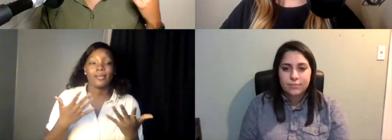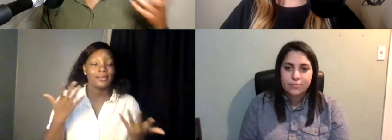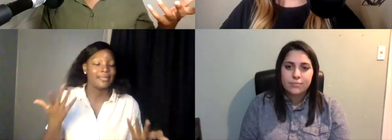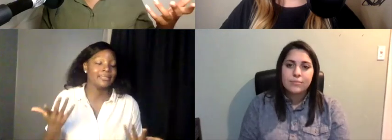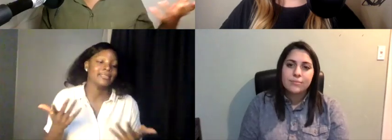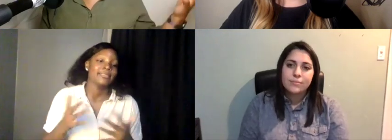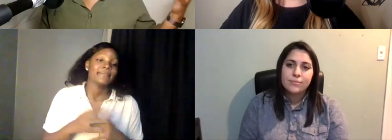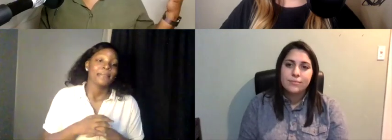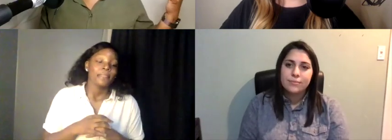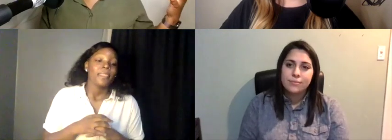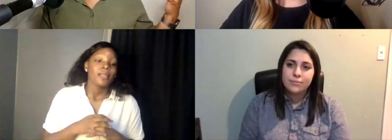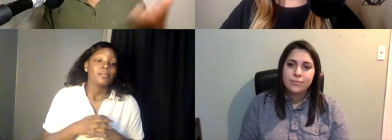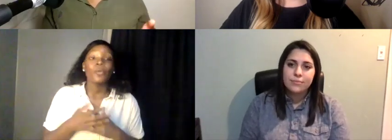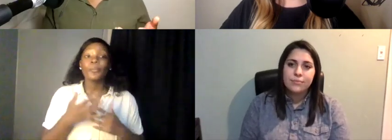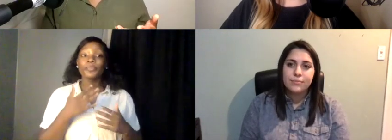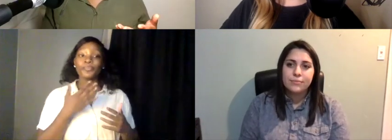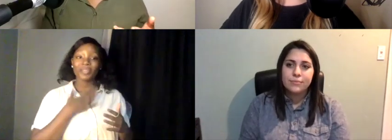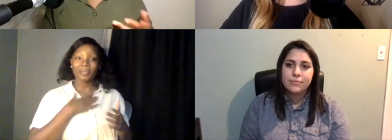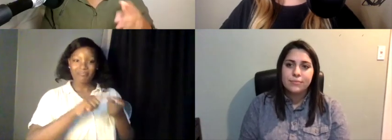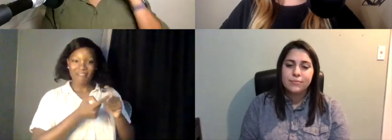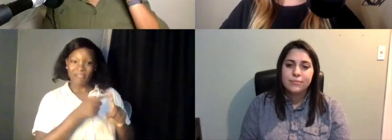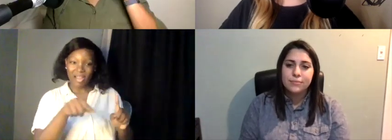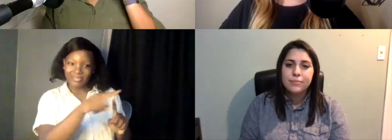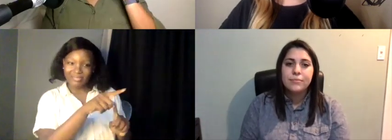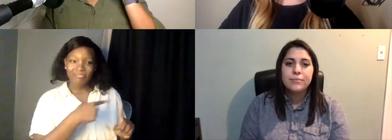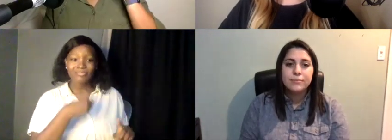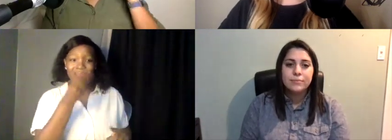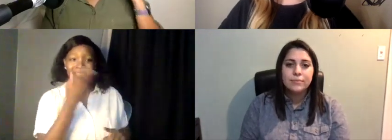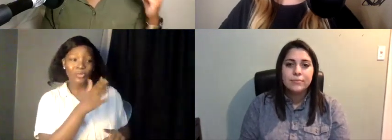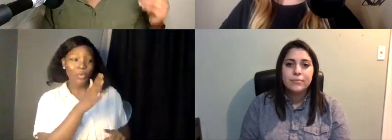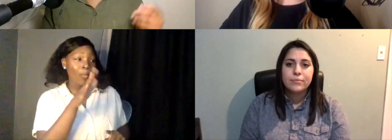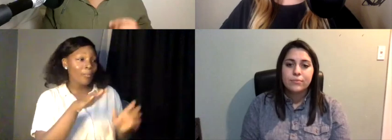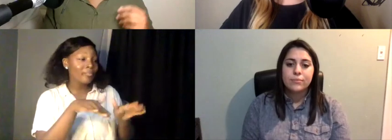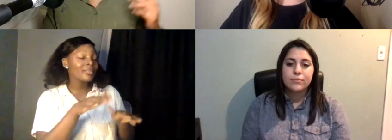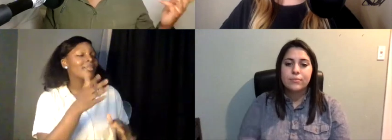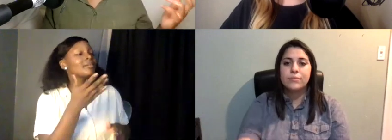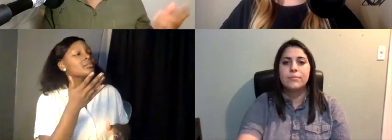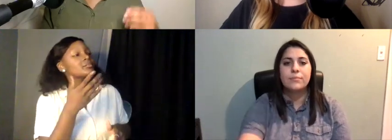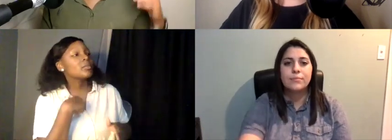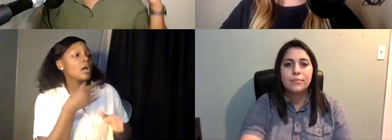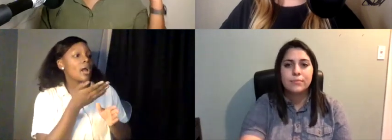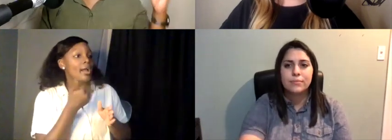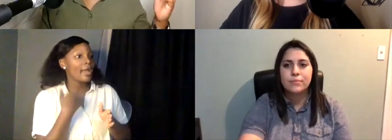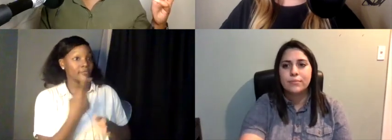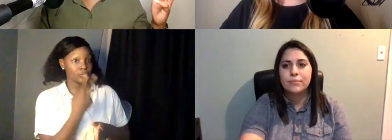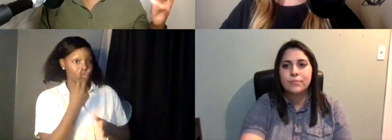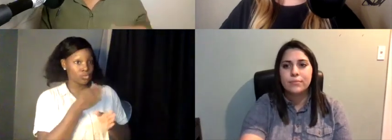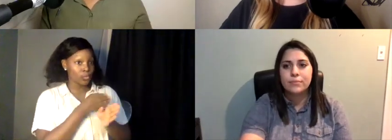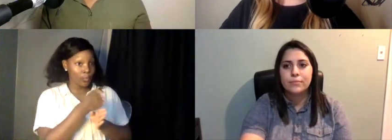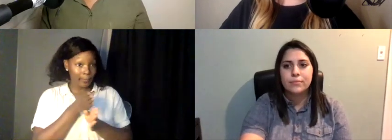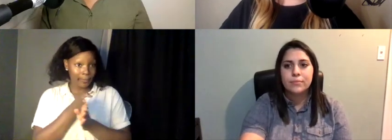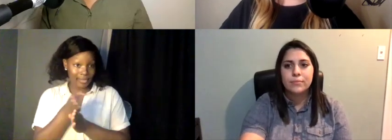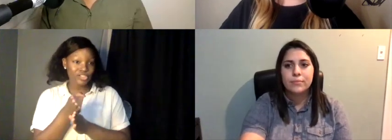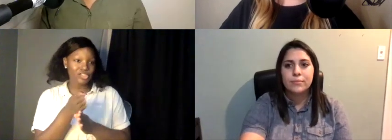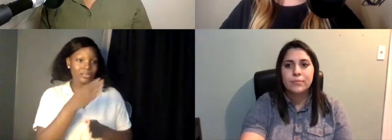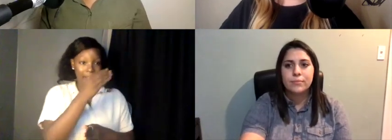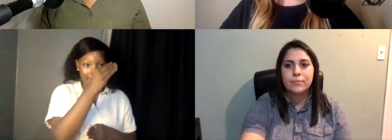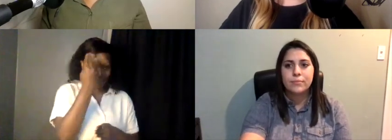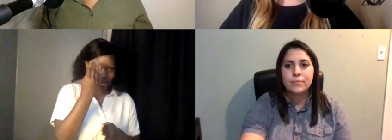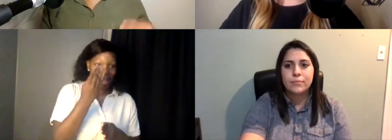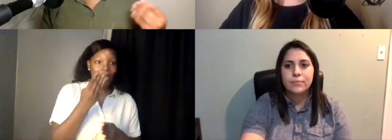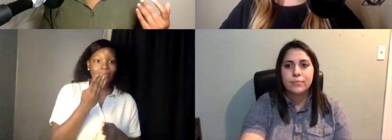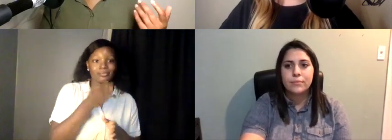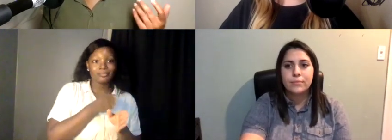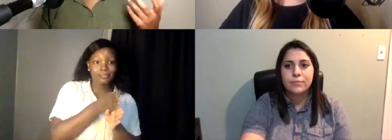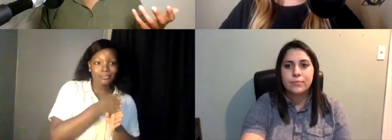And I told people like what I studied in college, you know, like I was a double major. So I studied Black studies, I studied Deaf studies, and people